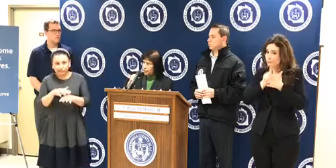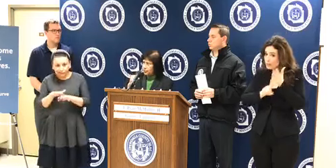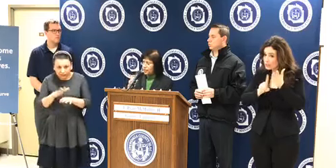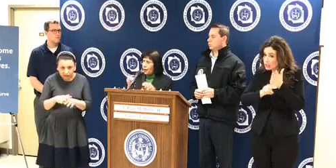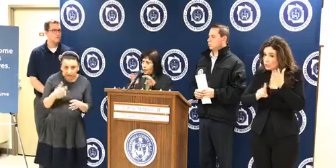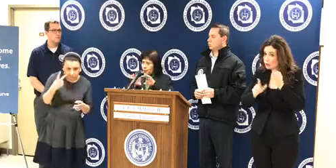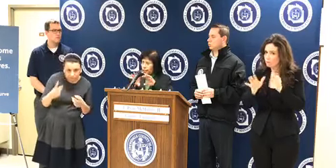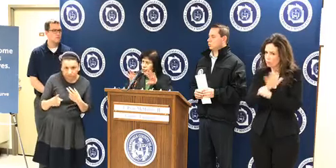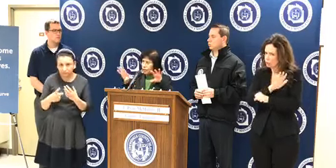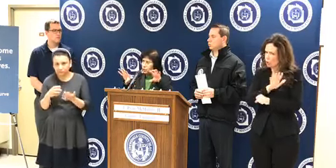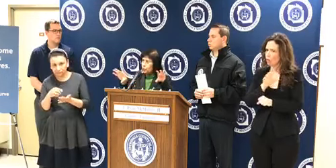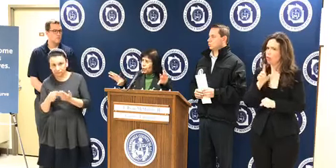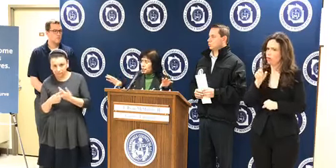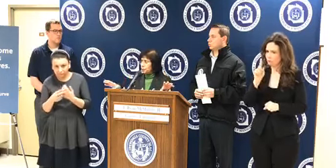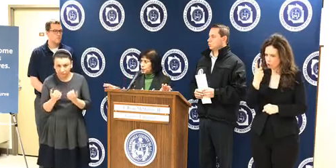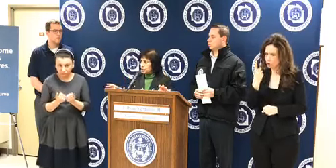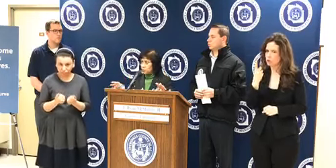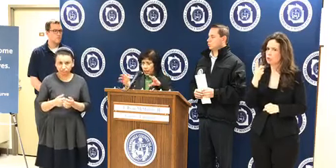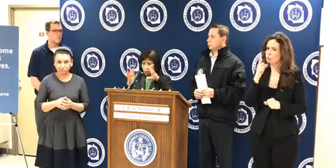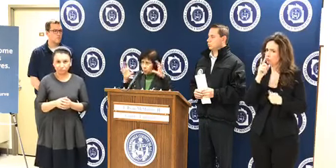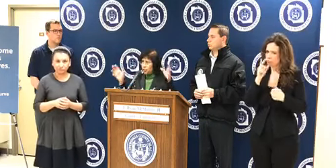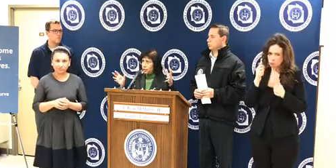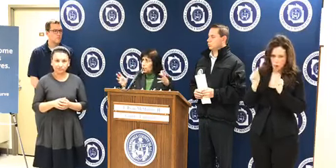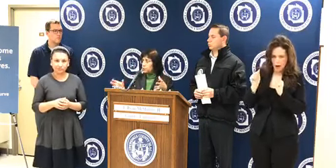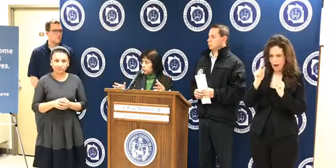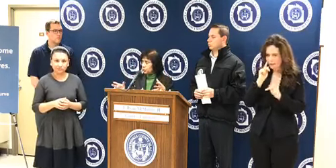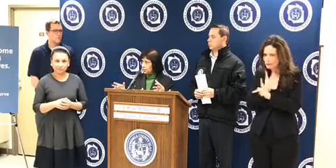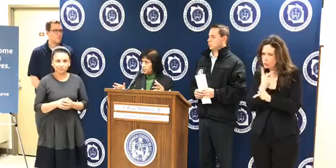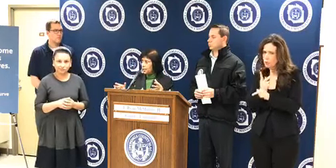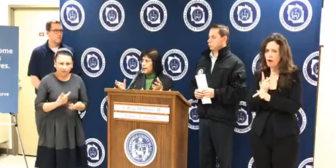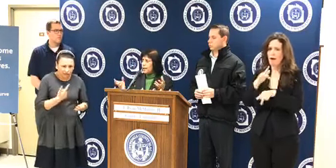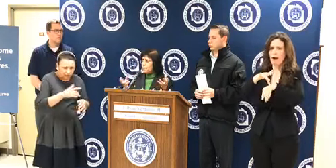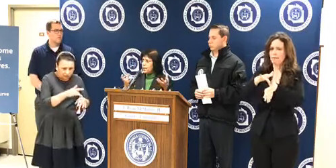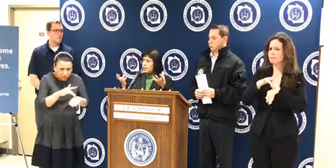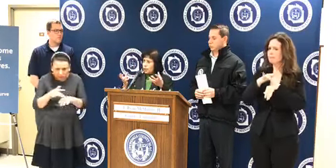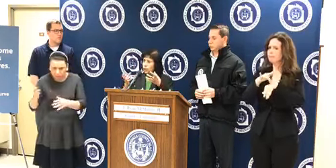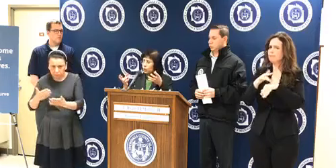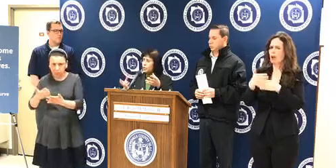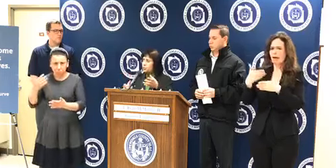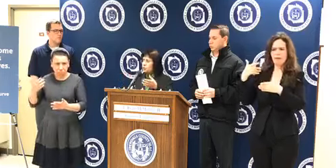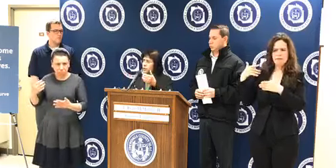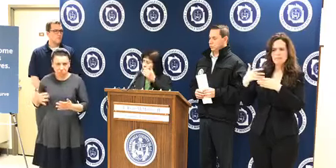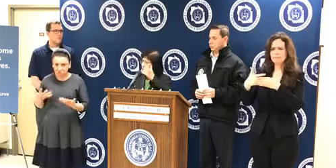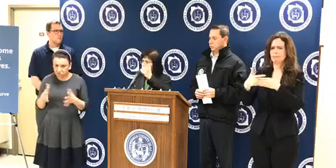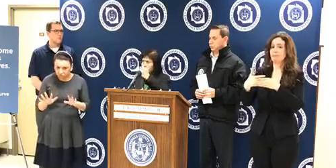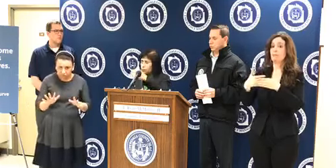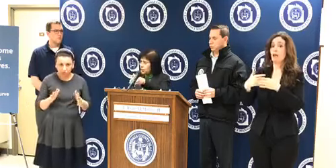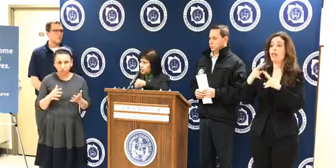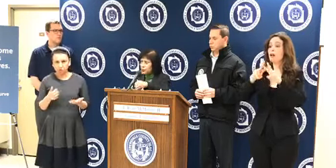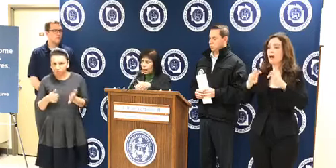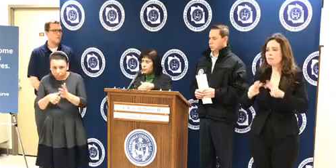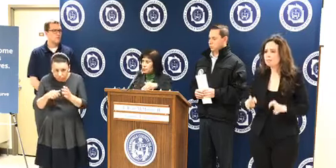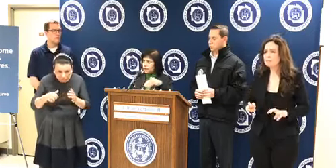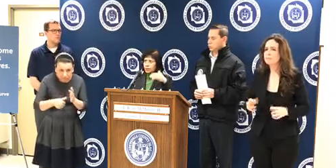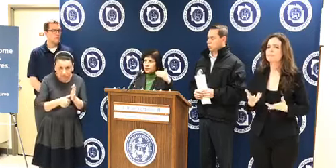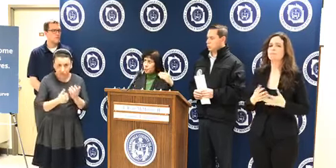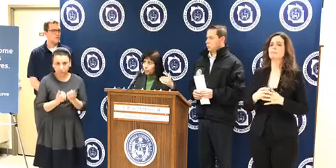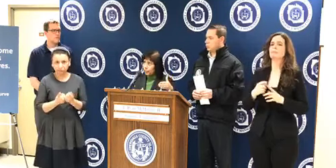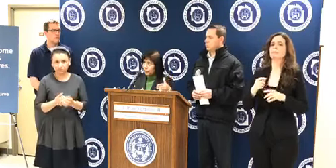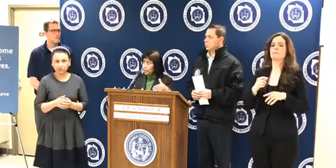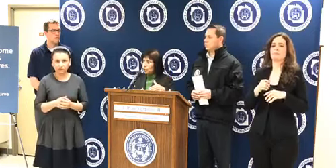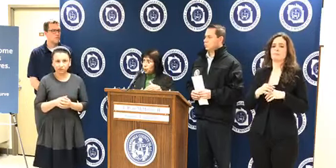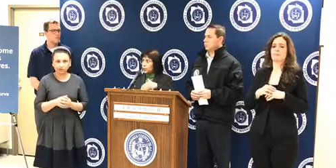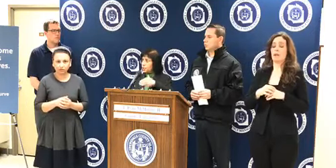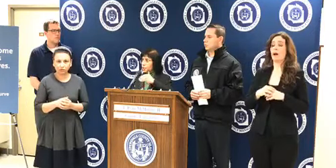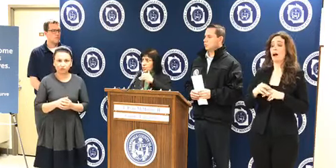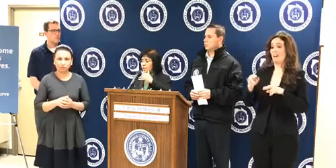index case and then try to walk that person's path where he or she was, and then look into getting the information for Amtrak, whether it's a